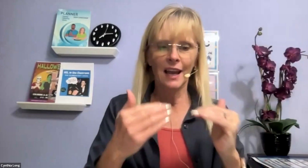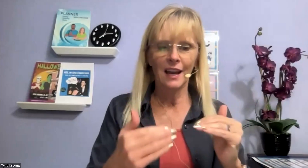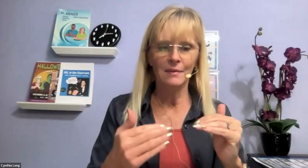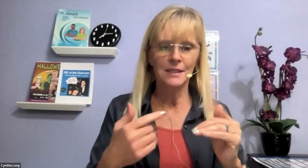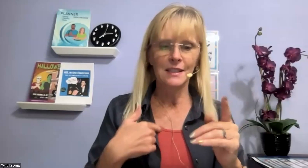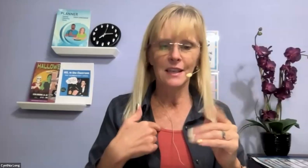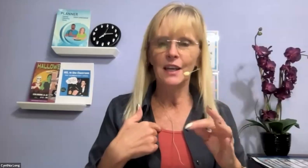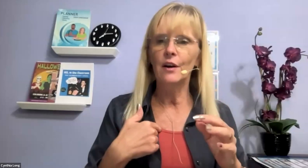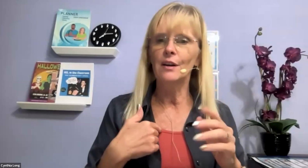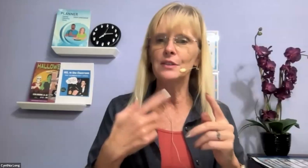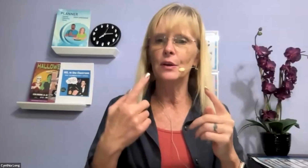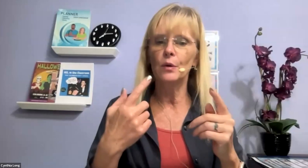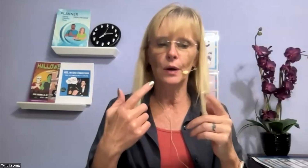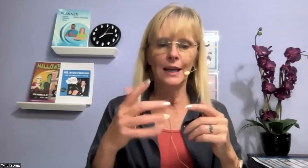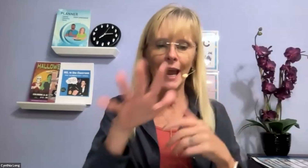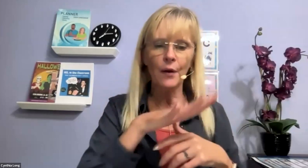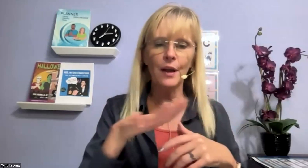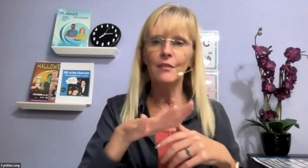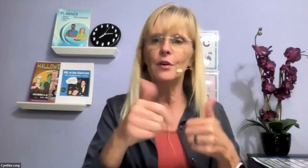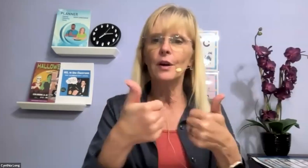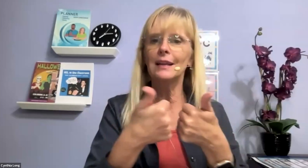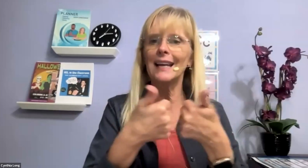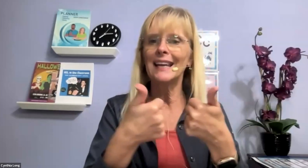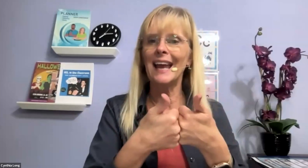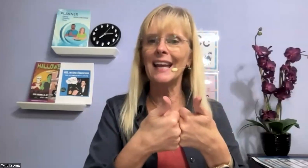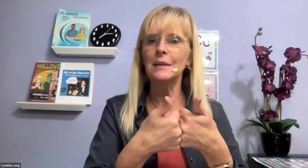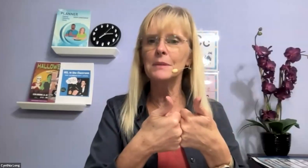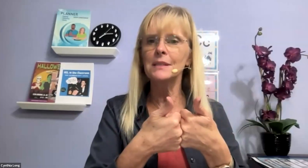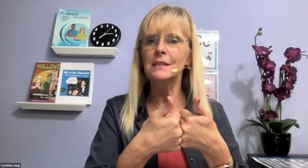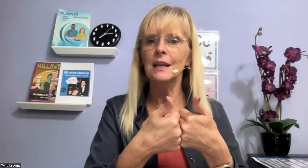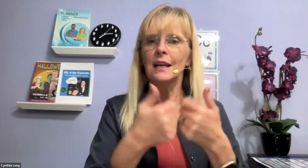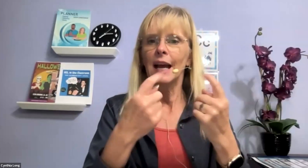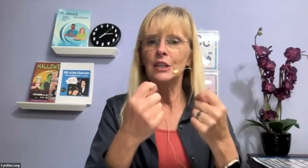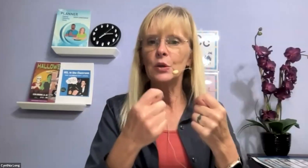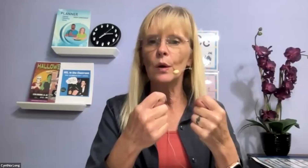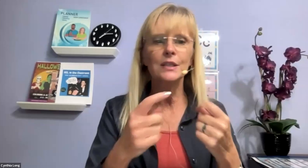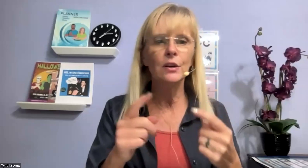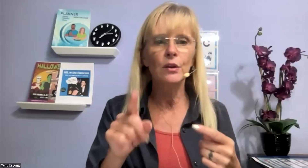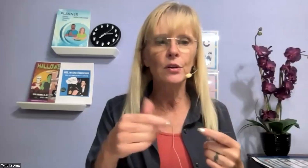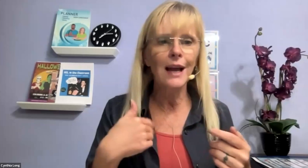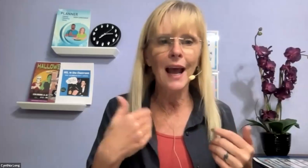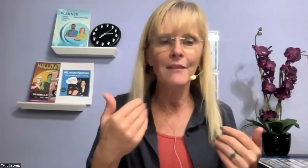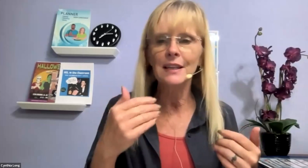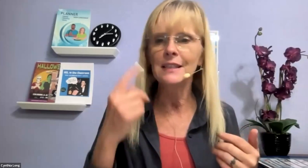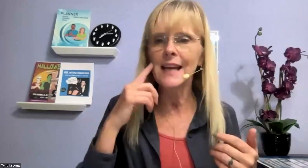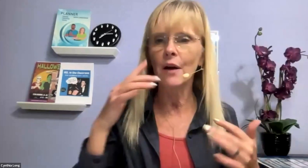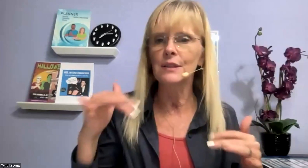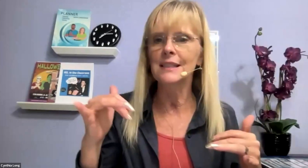And I'm seeing here also an area for like games and toys. So you're not having sound